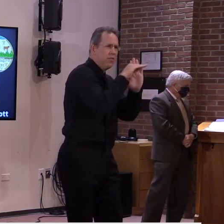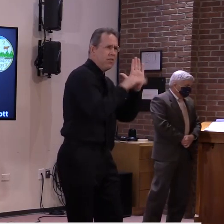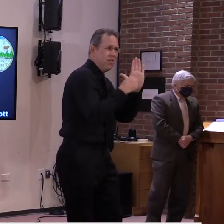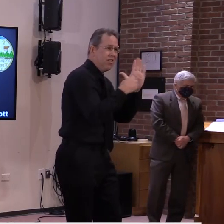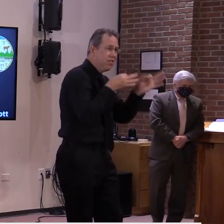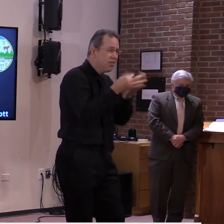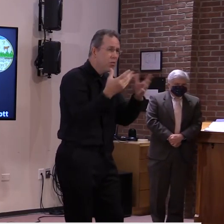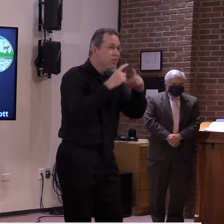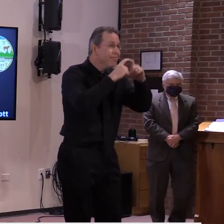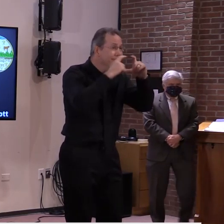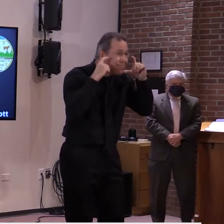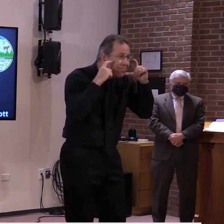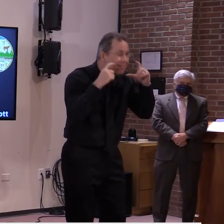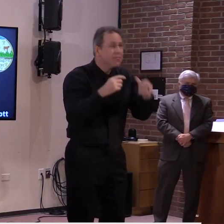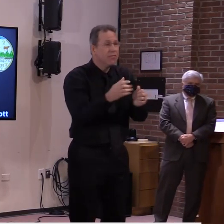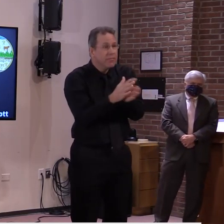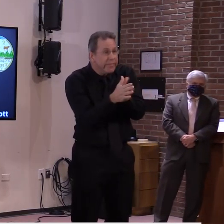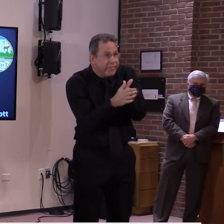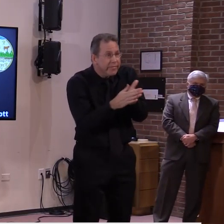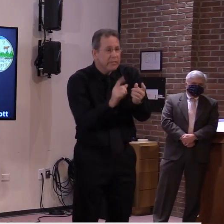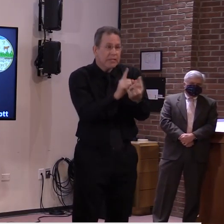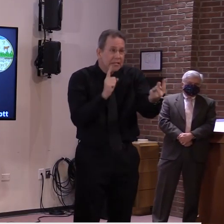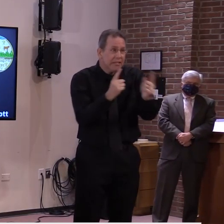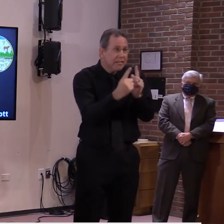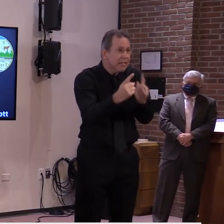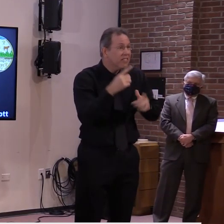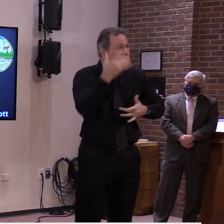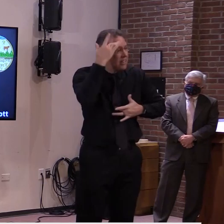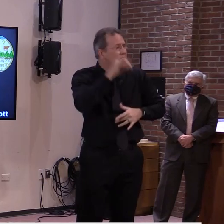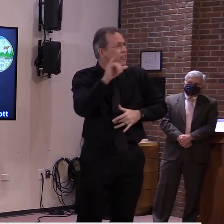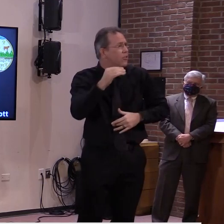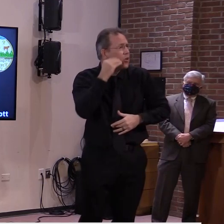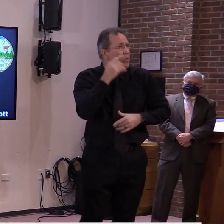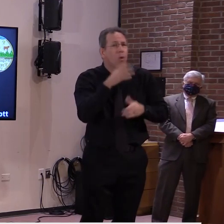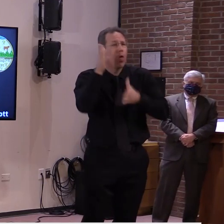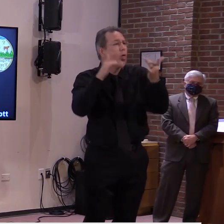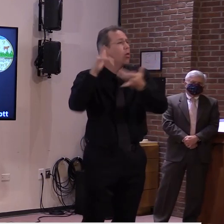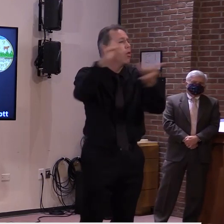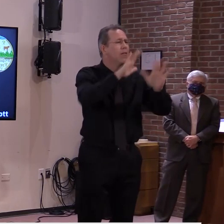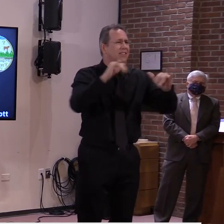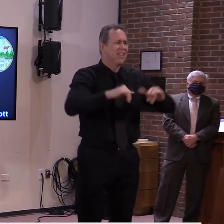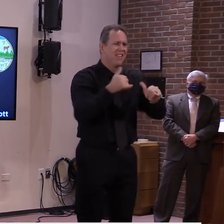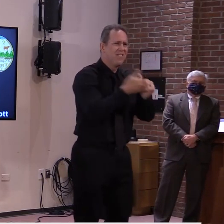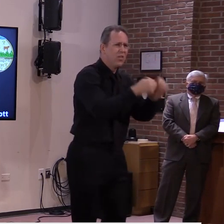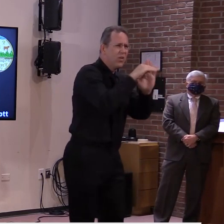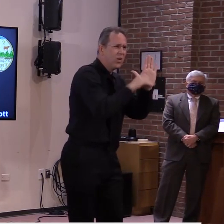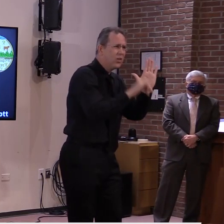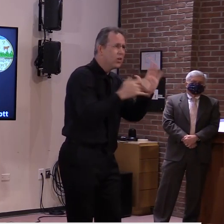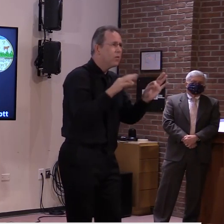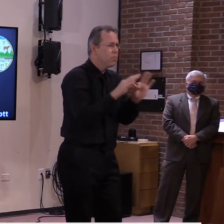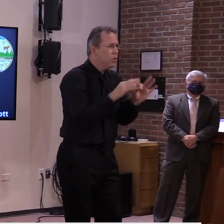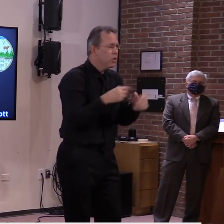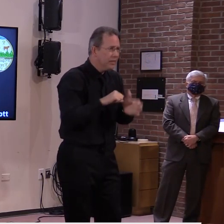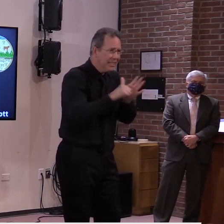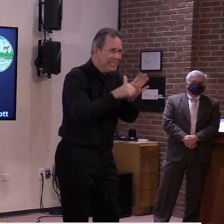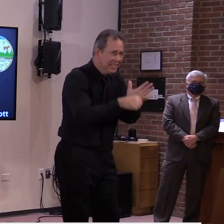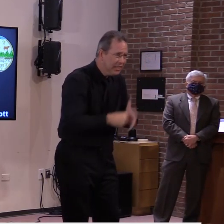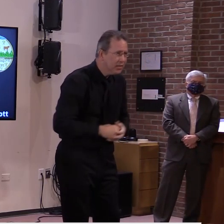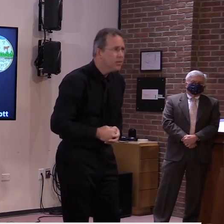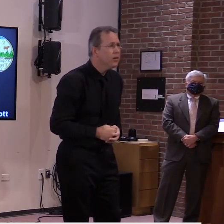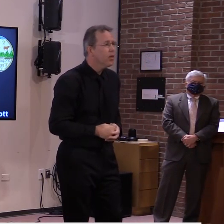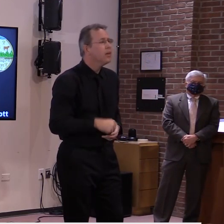practical and impactful thing anyone can do right now so we can get a handle on this virus and keep it out of our nursing homes and